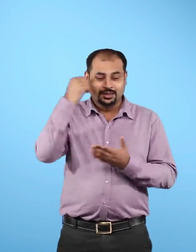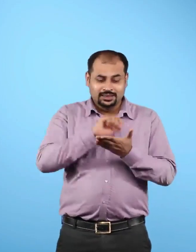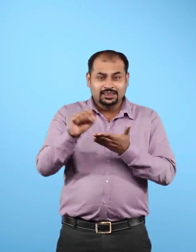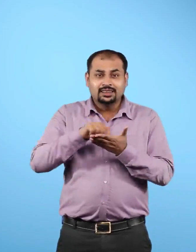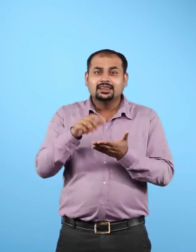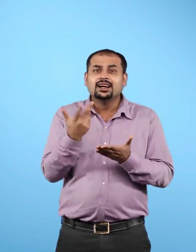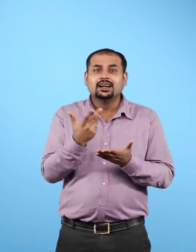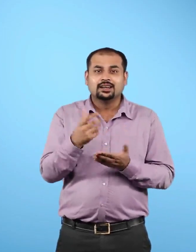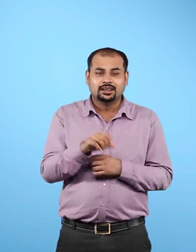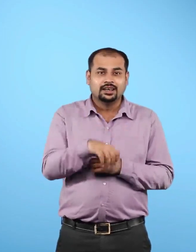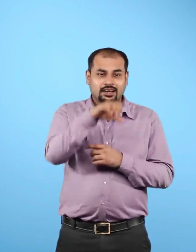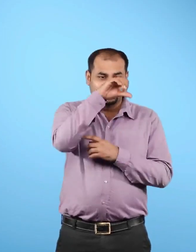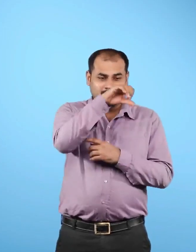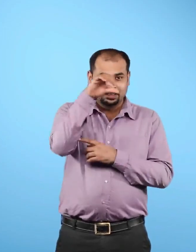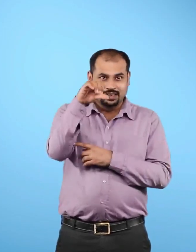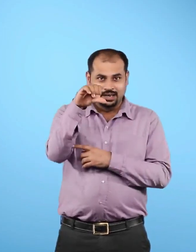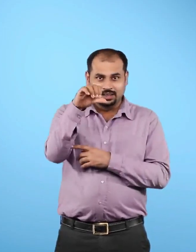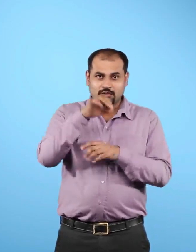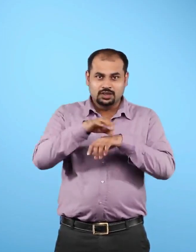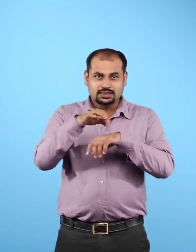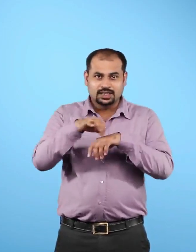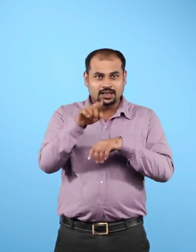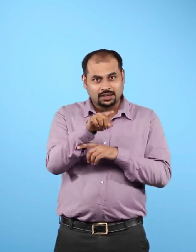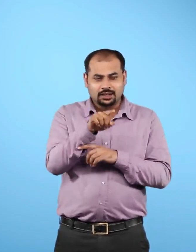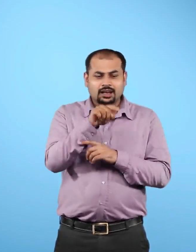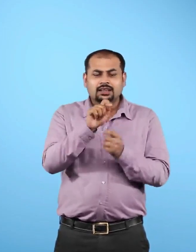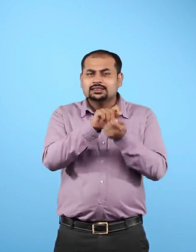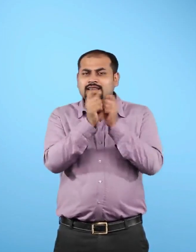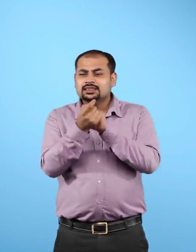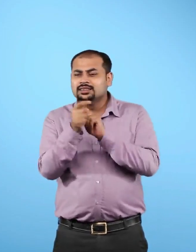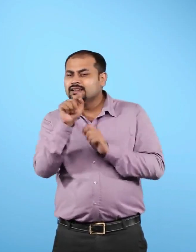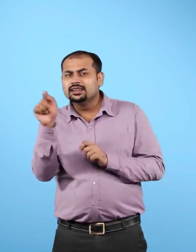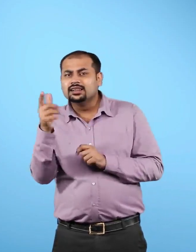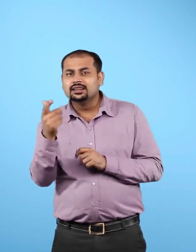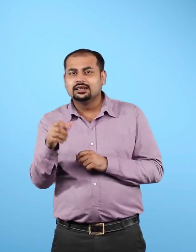Remember, we wrote 99 paise as